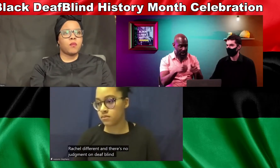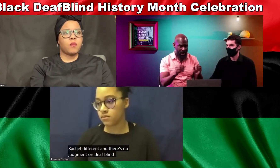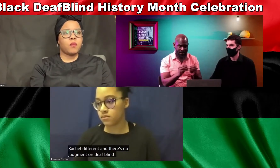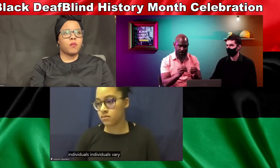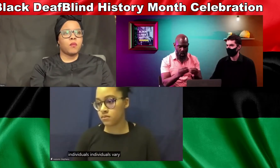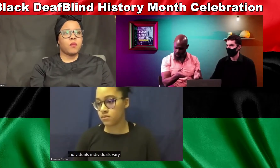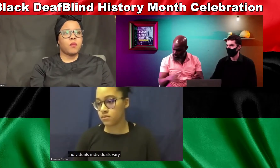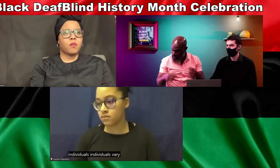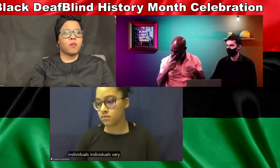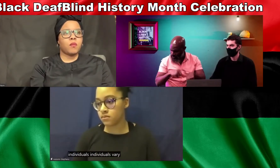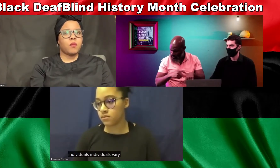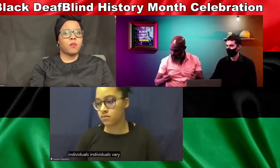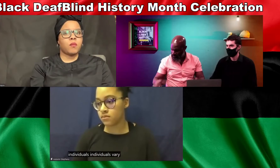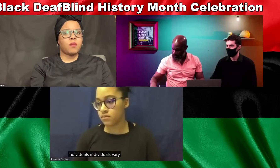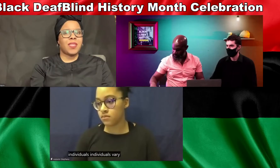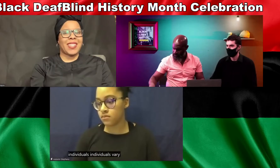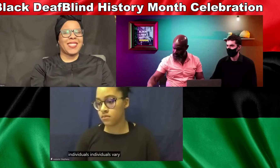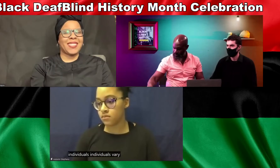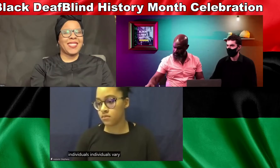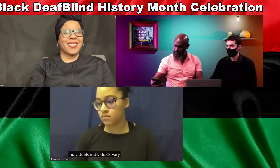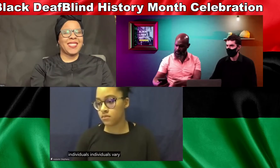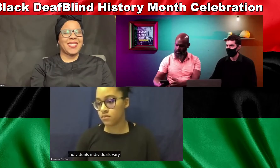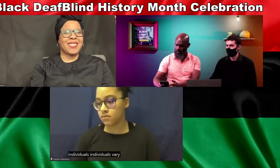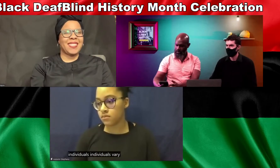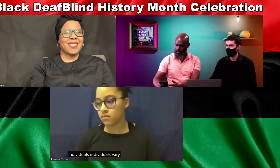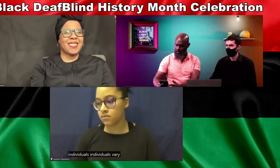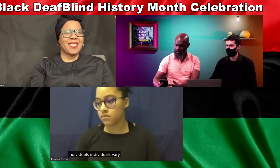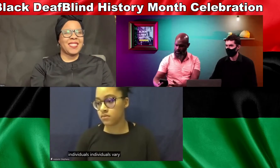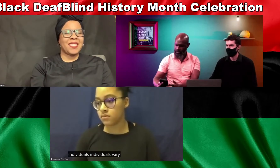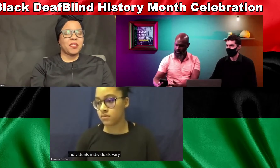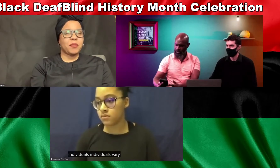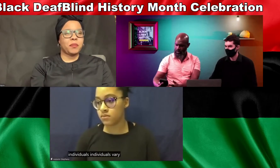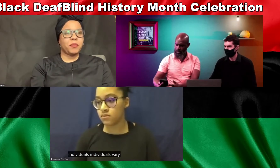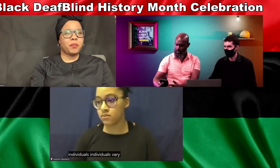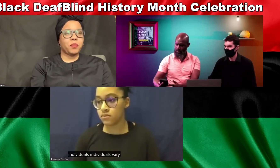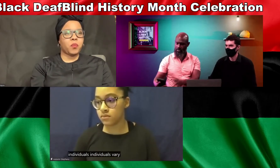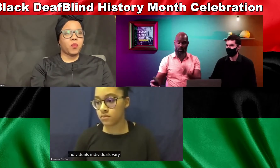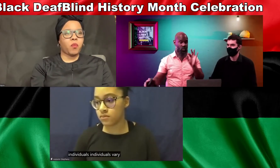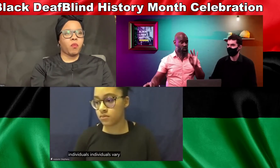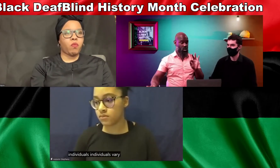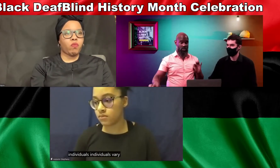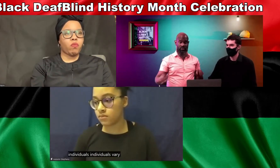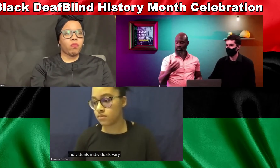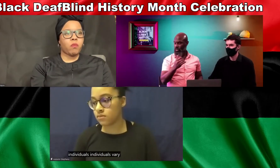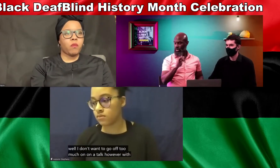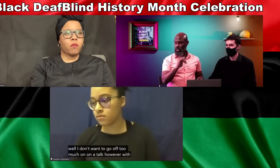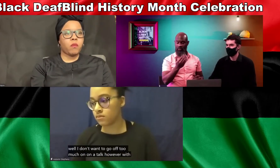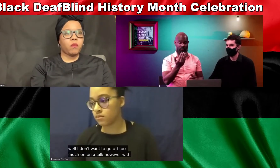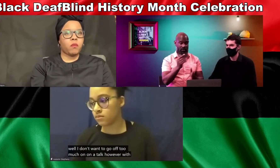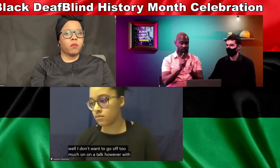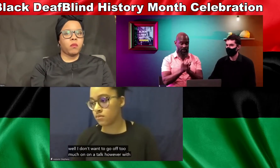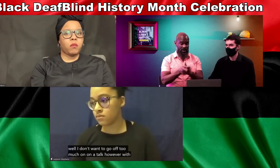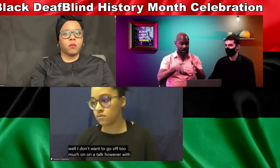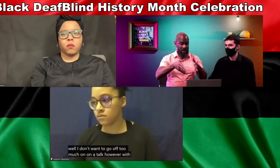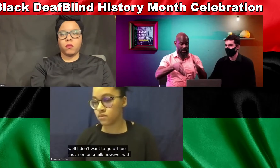Well, I don't want to go off too much on a talk. However, with the last time that we have